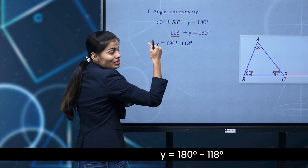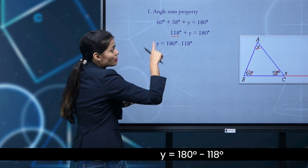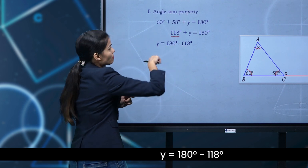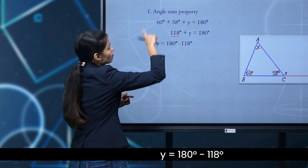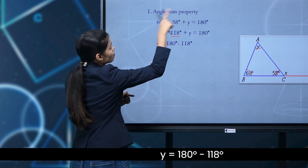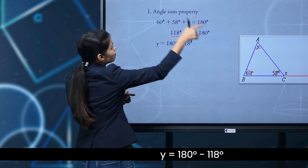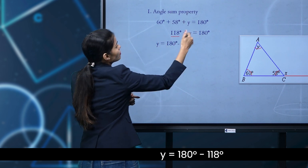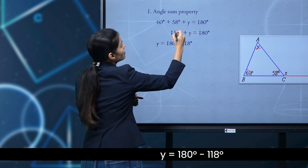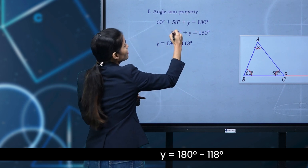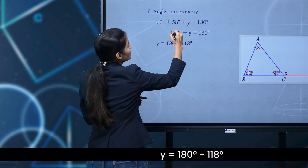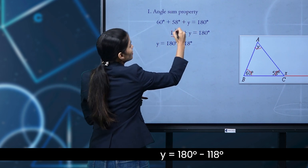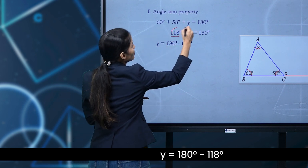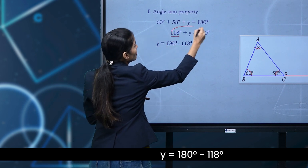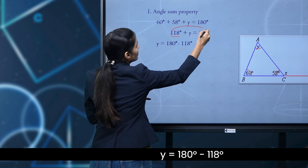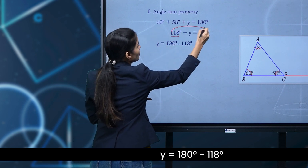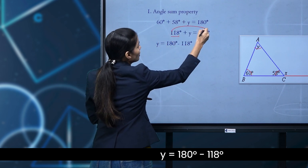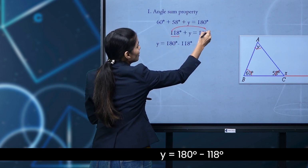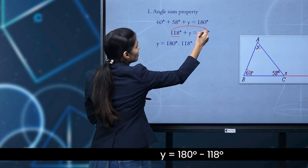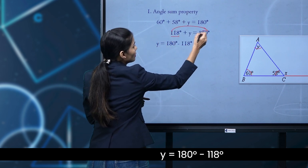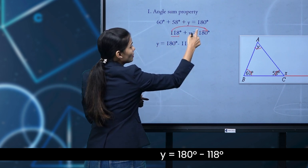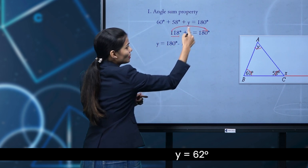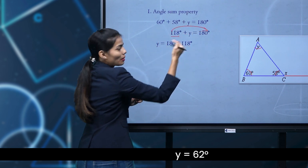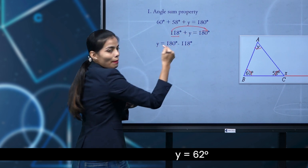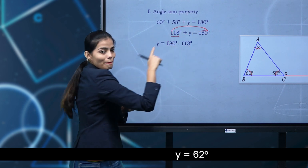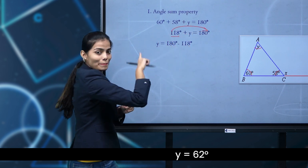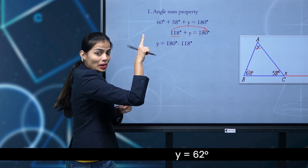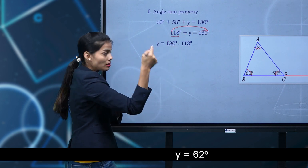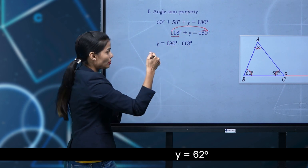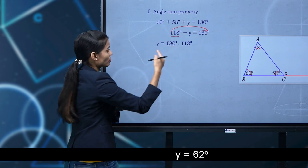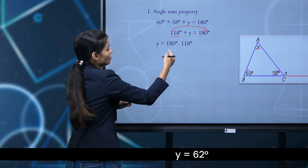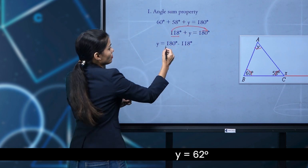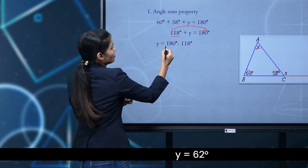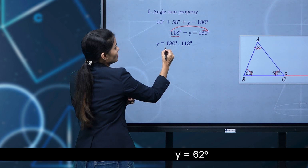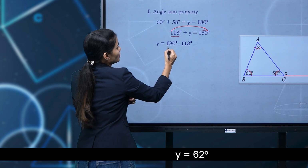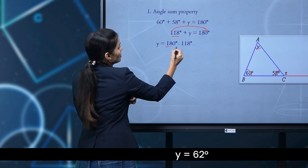minus 118 degree. Y is equal to 62 degree.